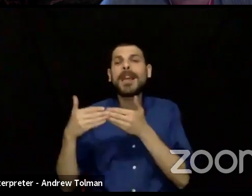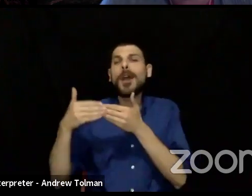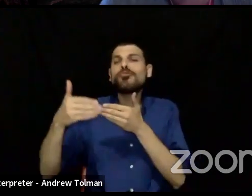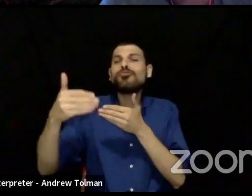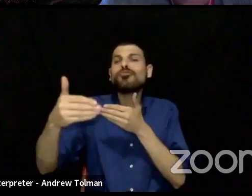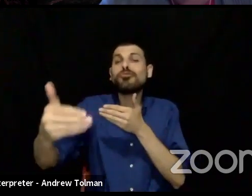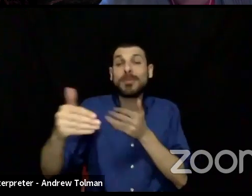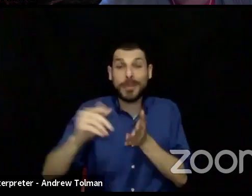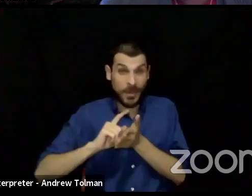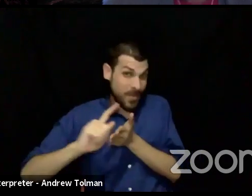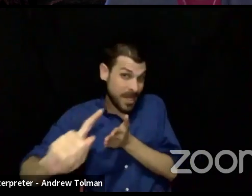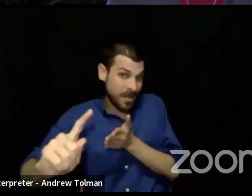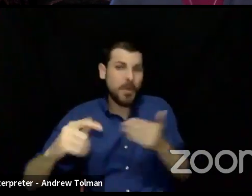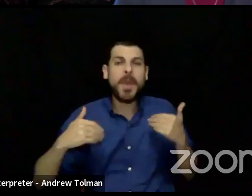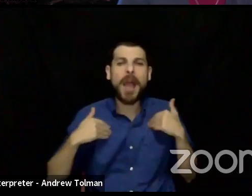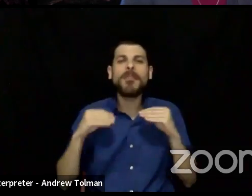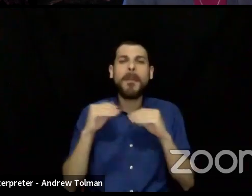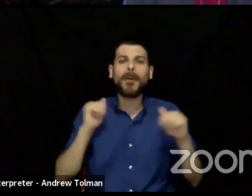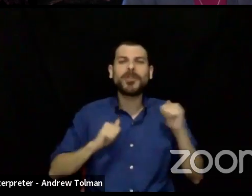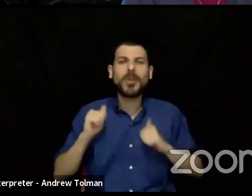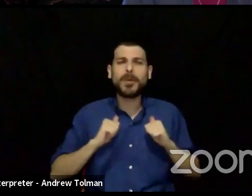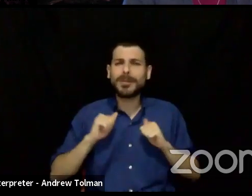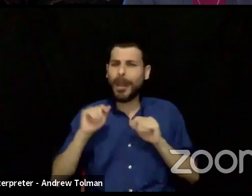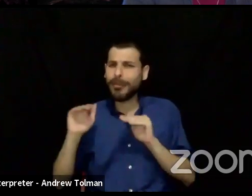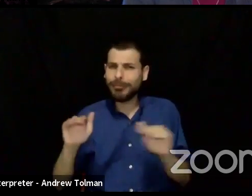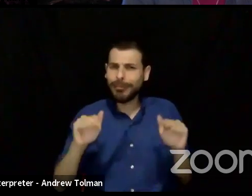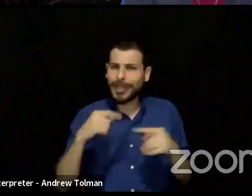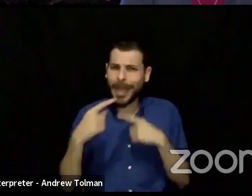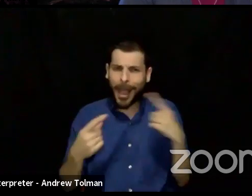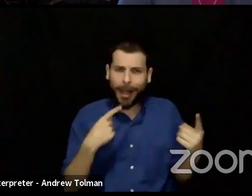So tell your friends and get your ballots in.